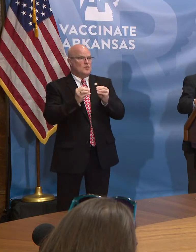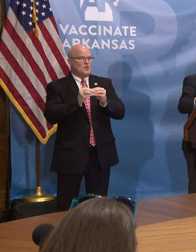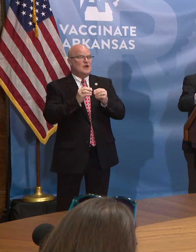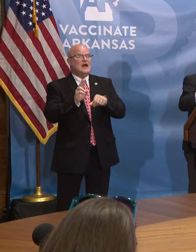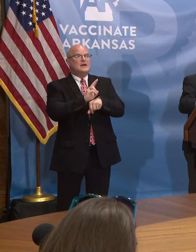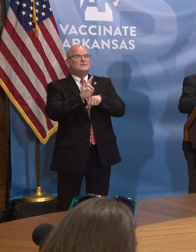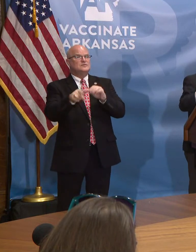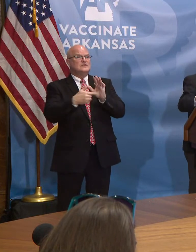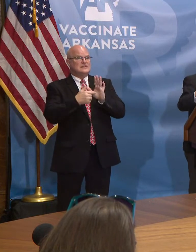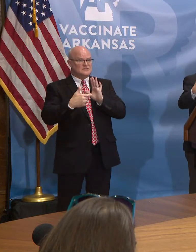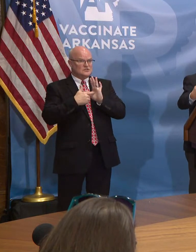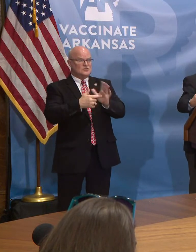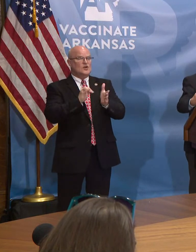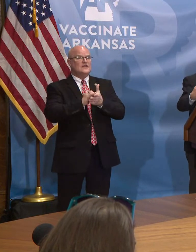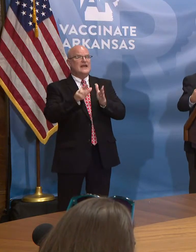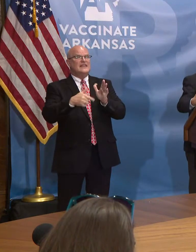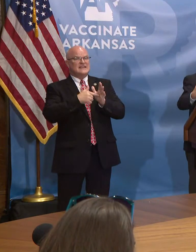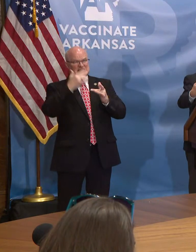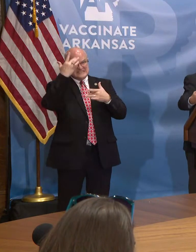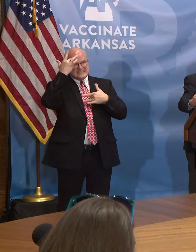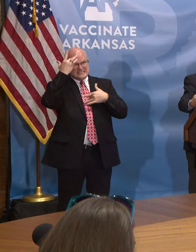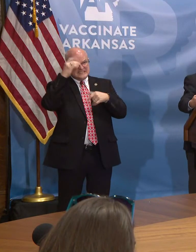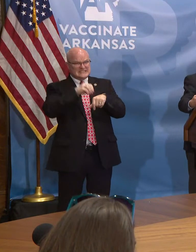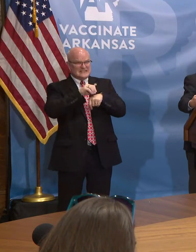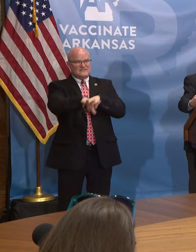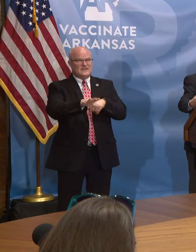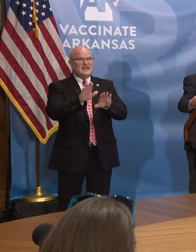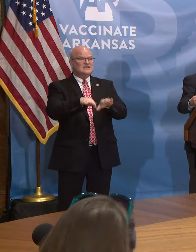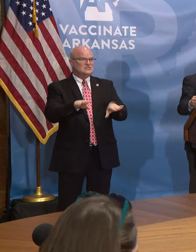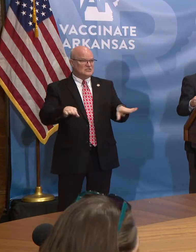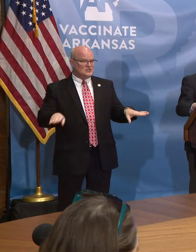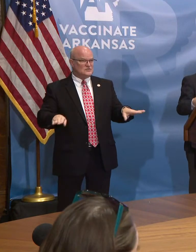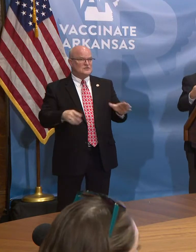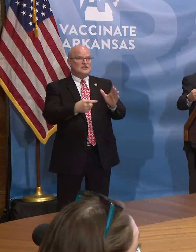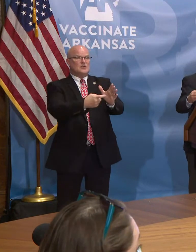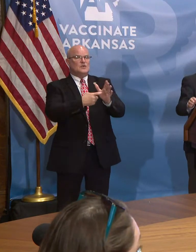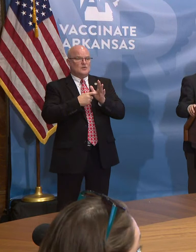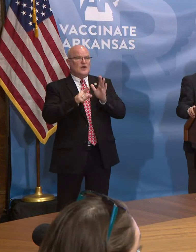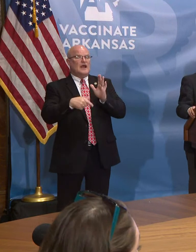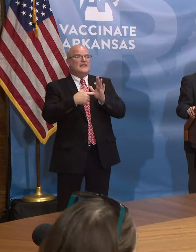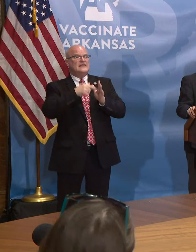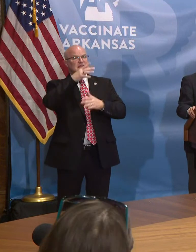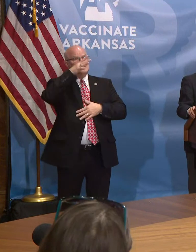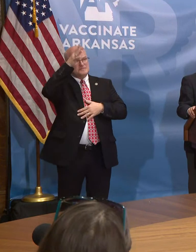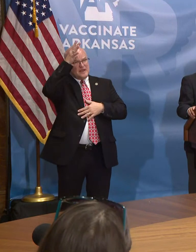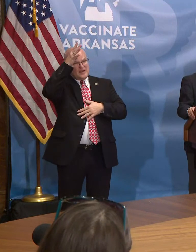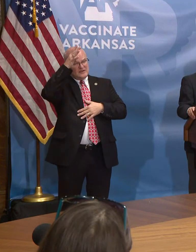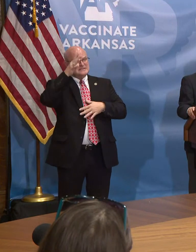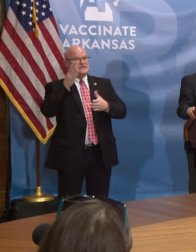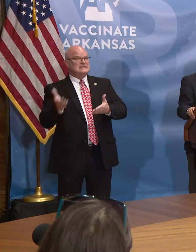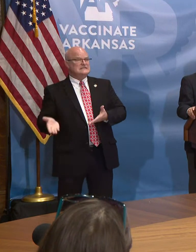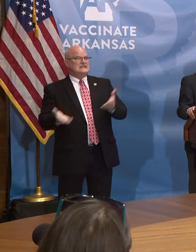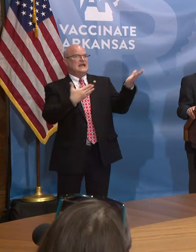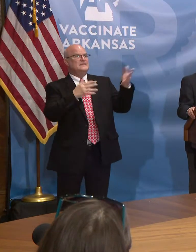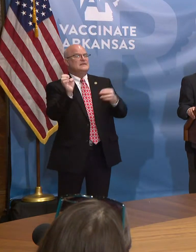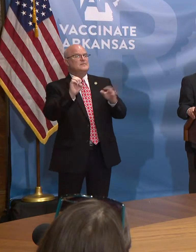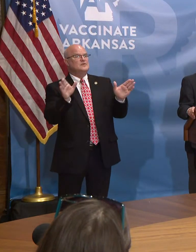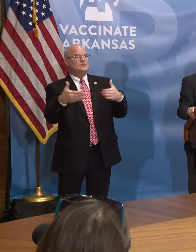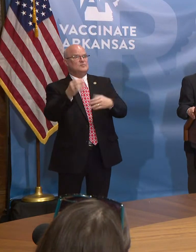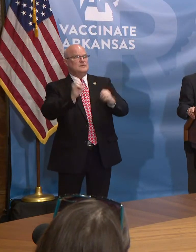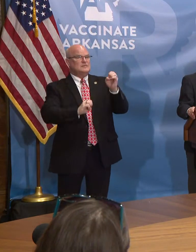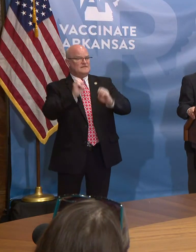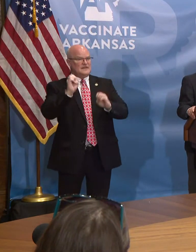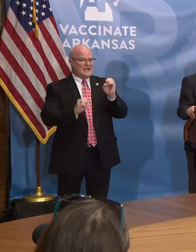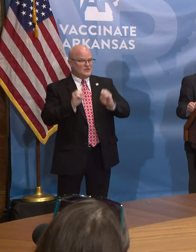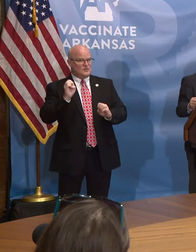using this to show that this disease does affect children. It requires that these parents take these children to the emergency room to be